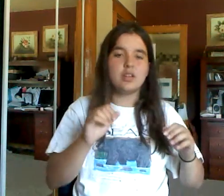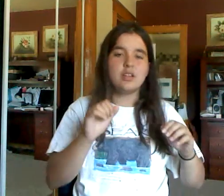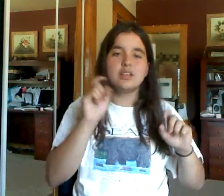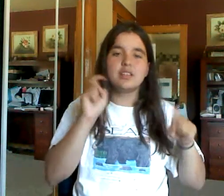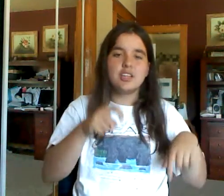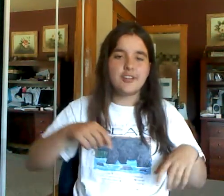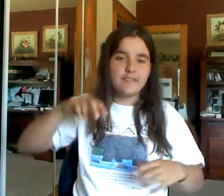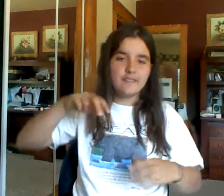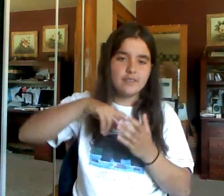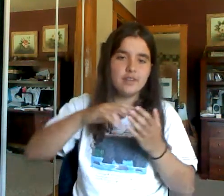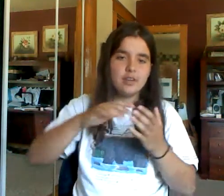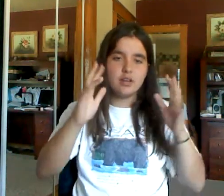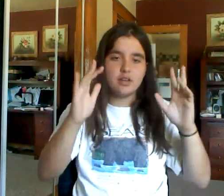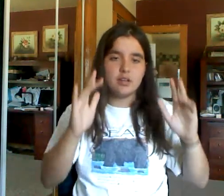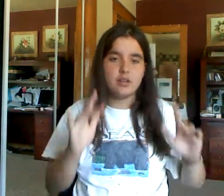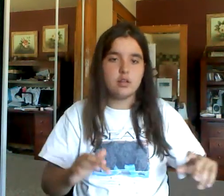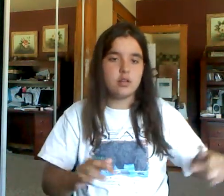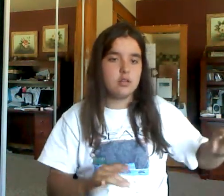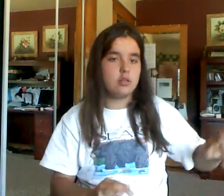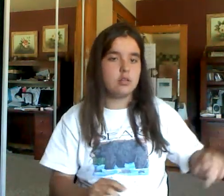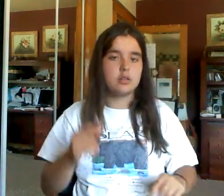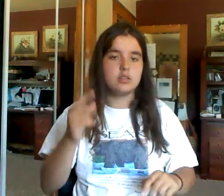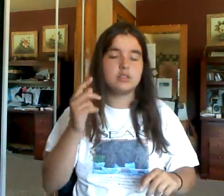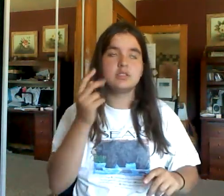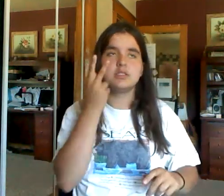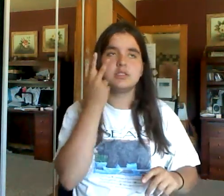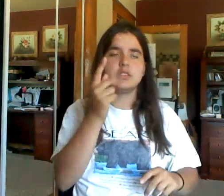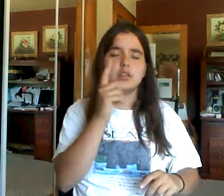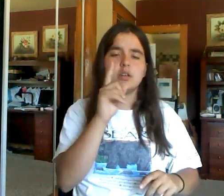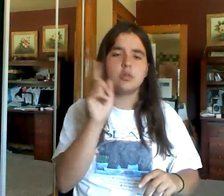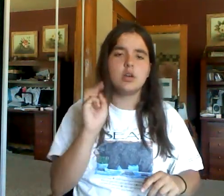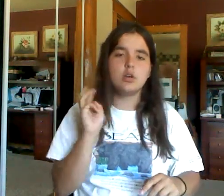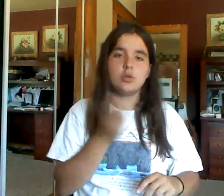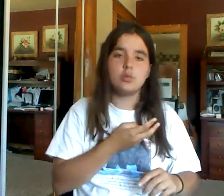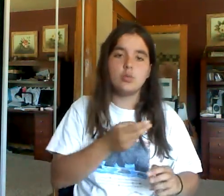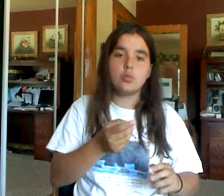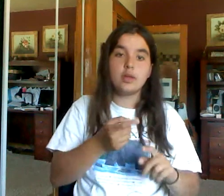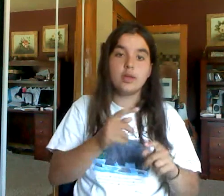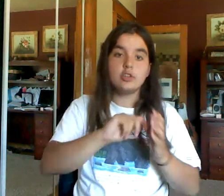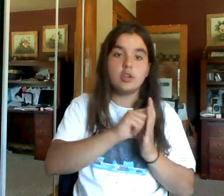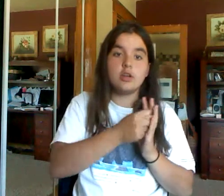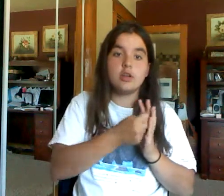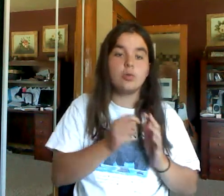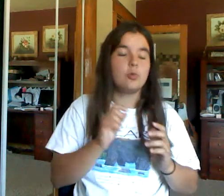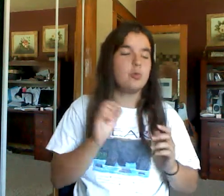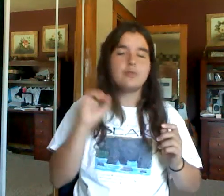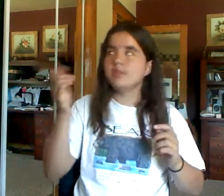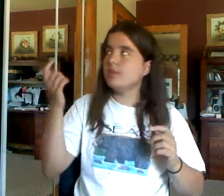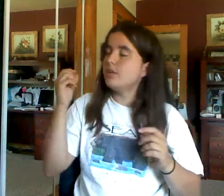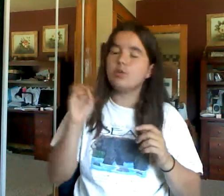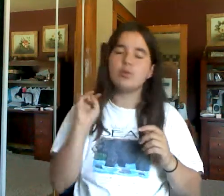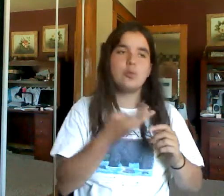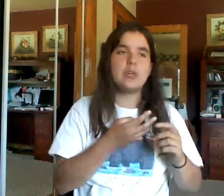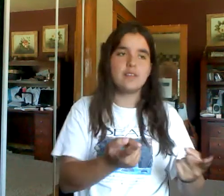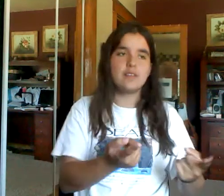We'll see where we began, we've come so far,